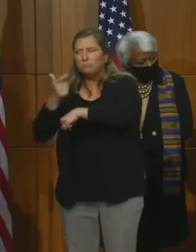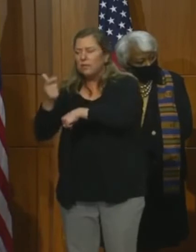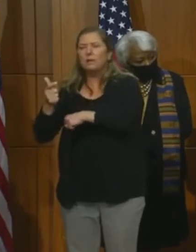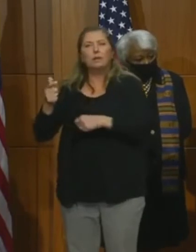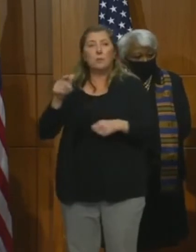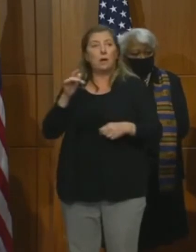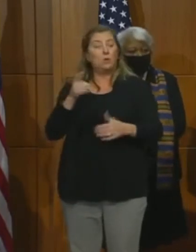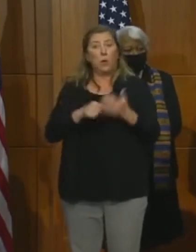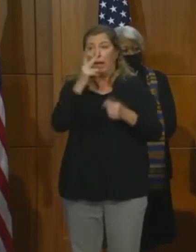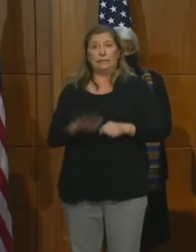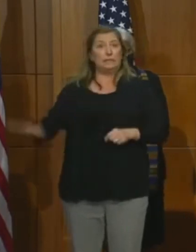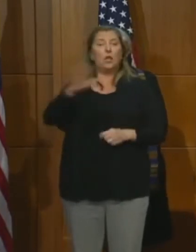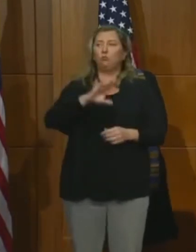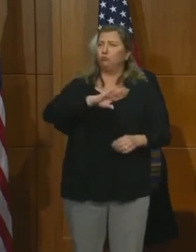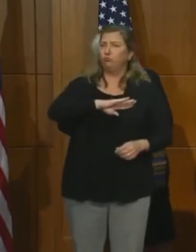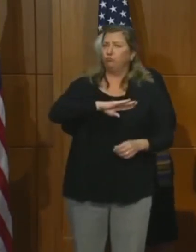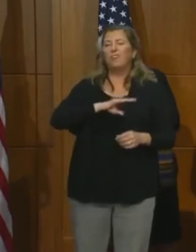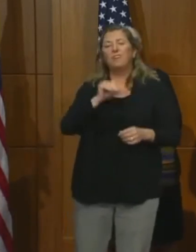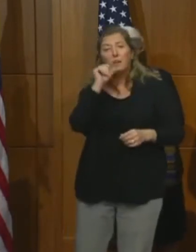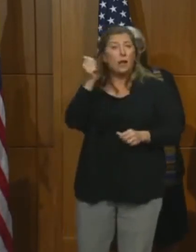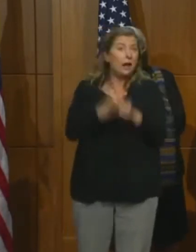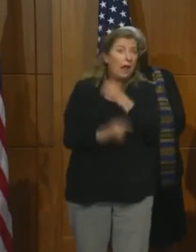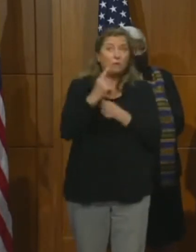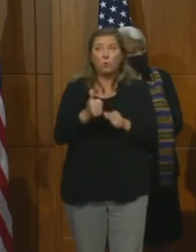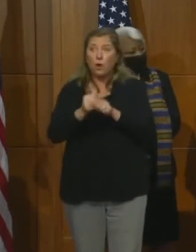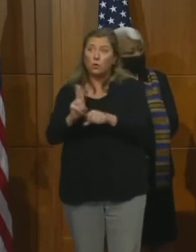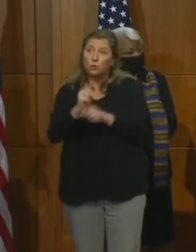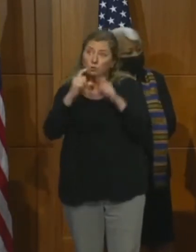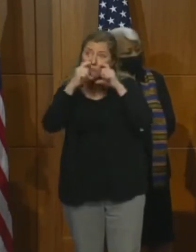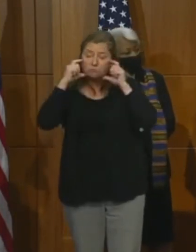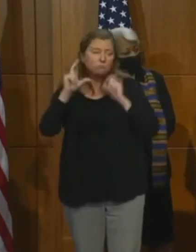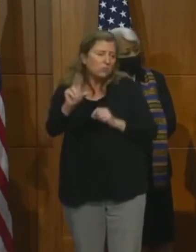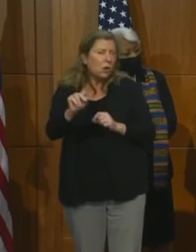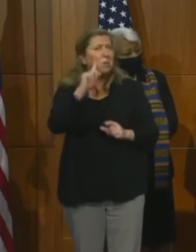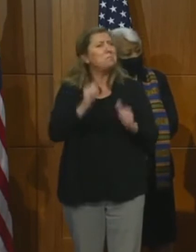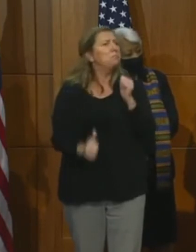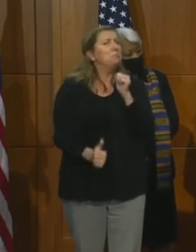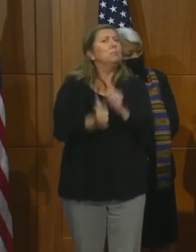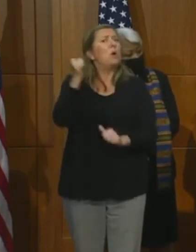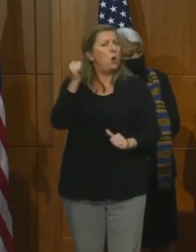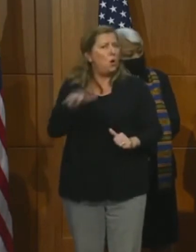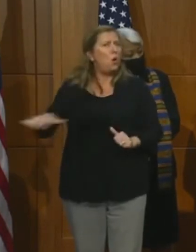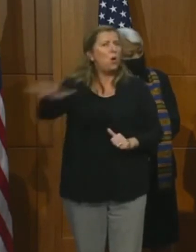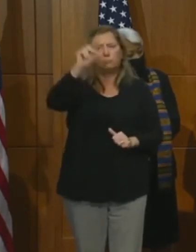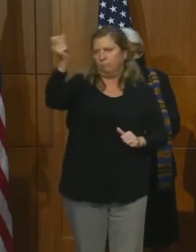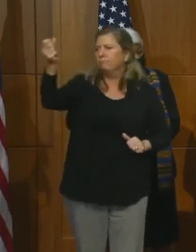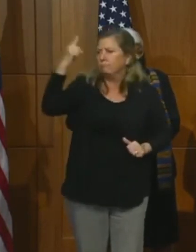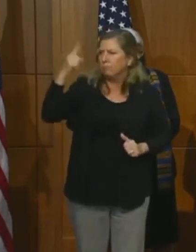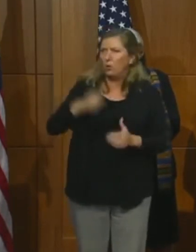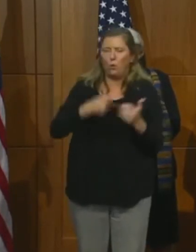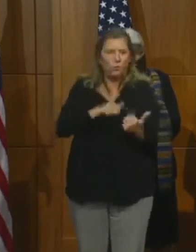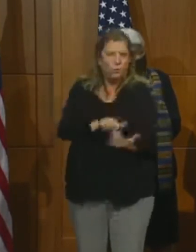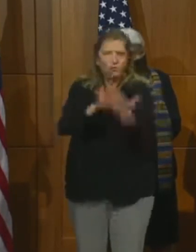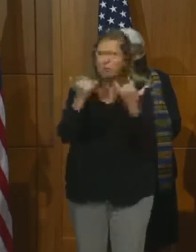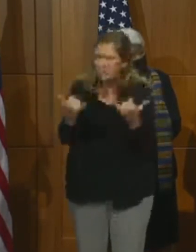with what I see so far. Obviously, not everybody is complying, but I think the great majority of Virginians understand what we're up against.